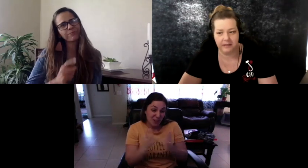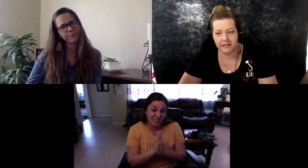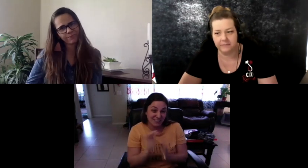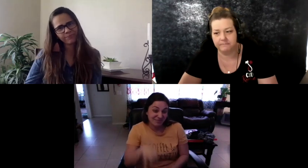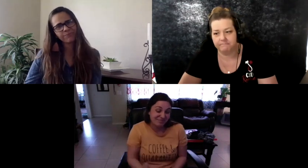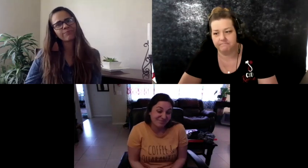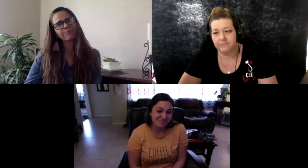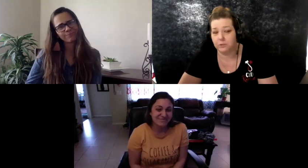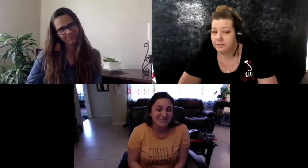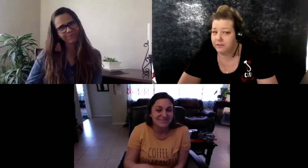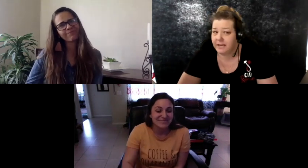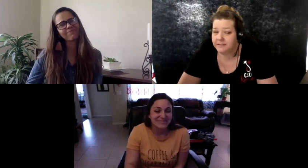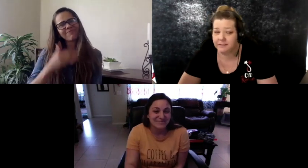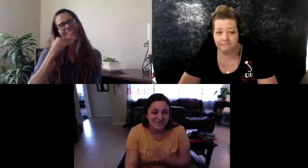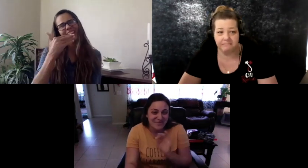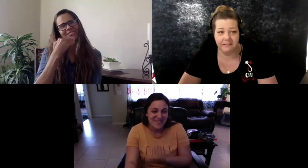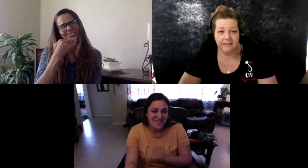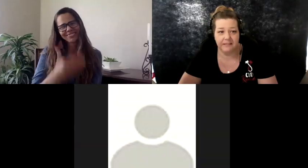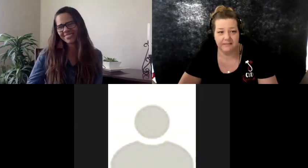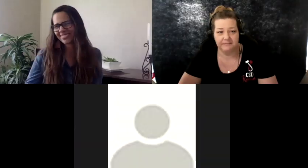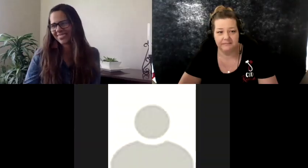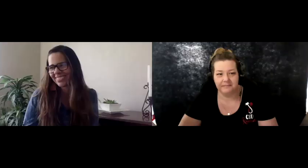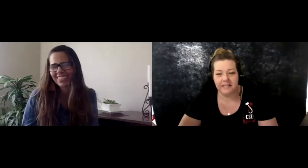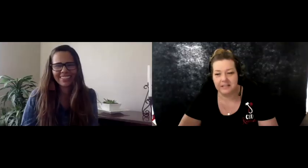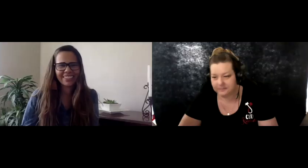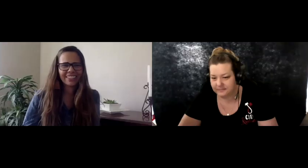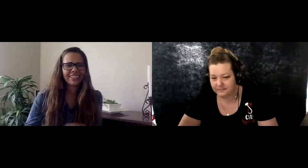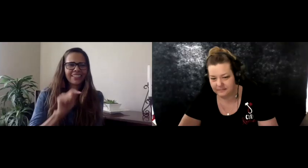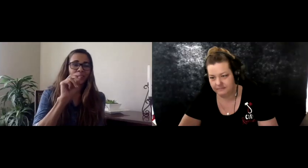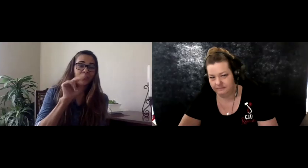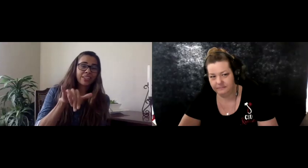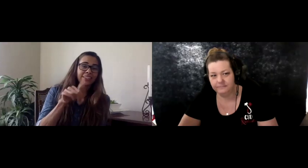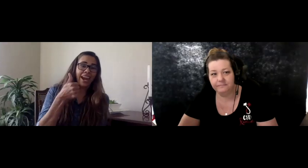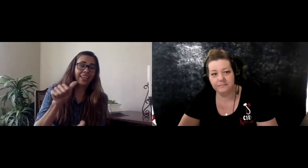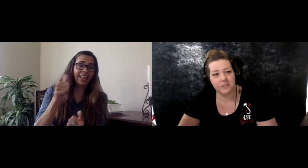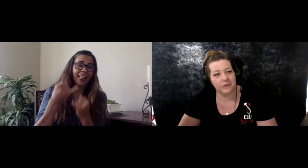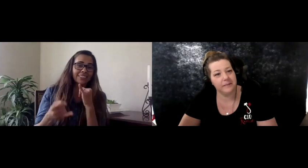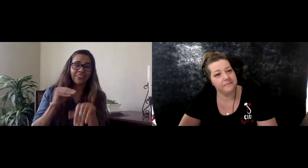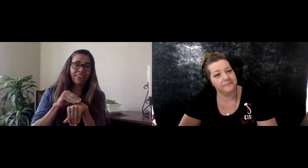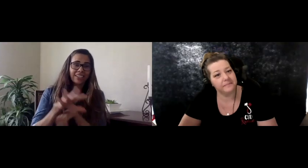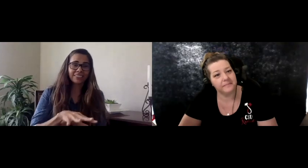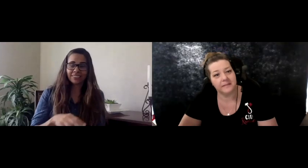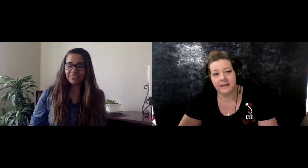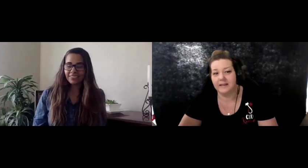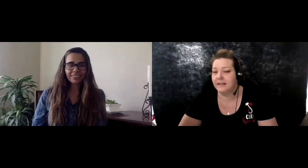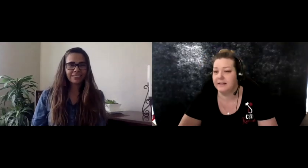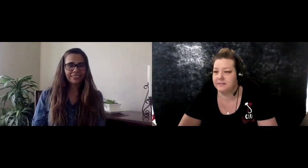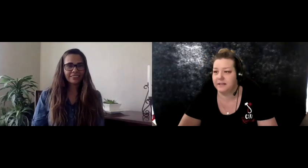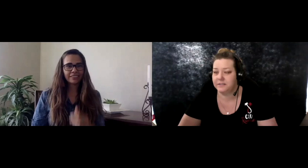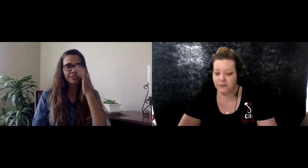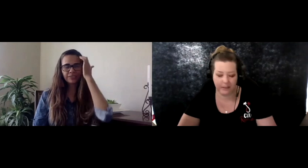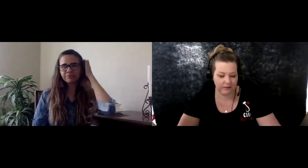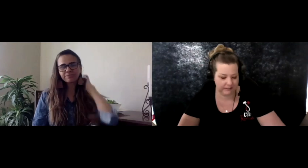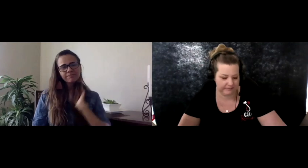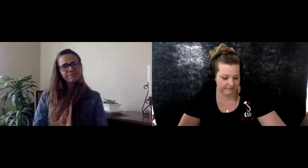be the key. Don't be afraid to ask. Thank you. Tony, any last advice